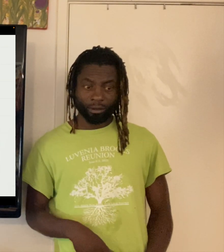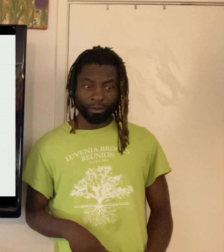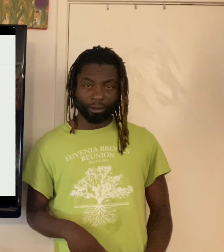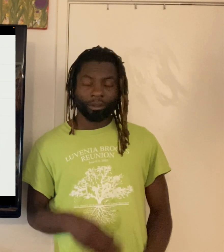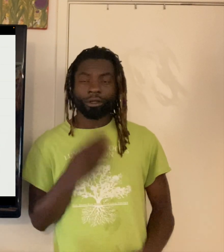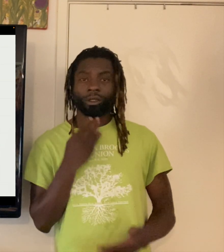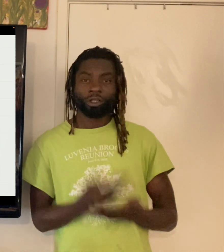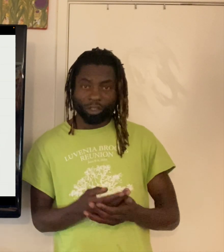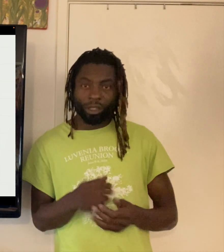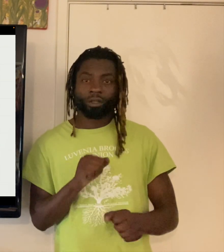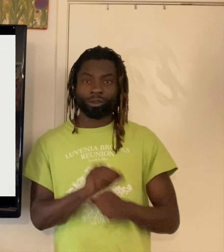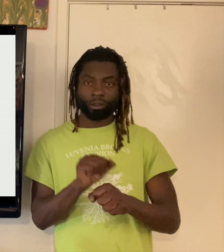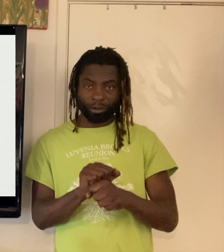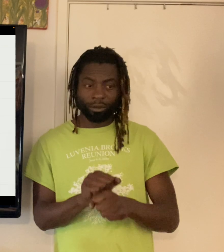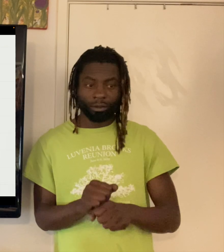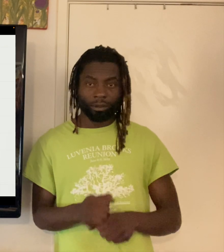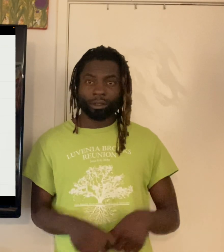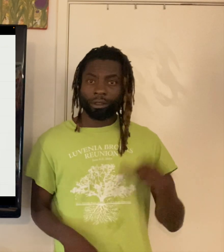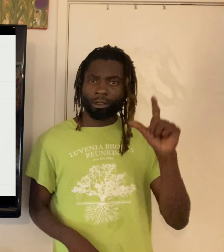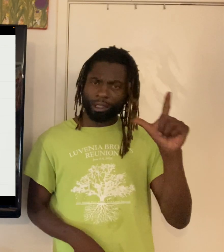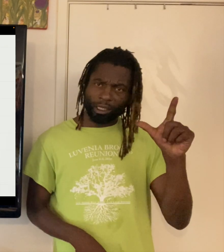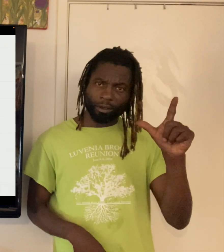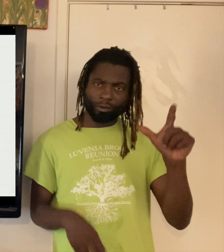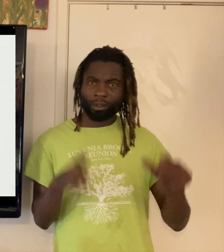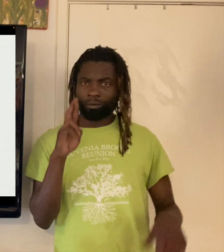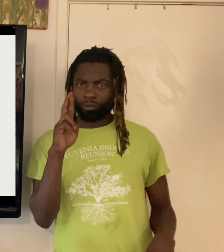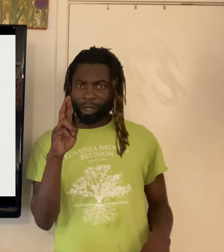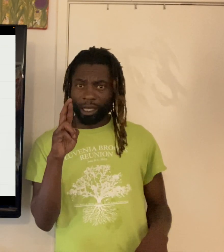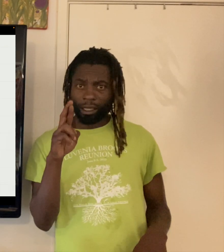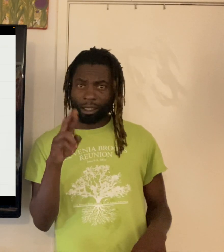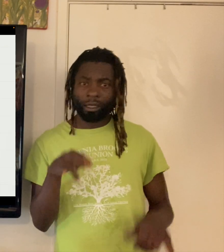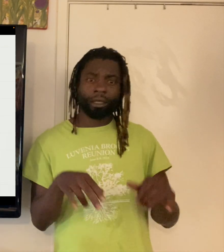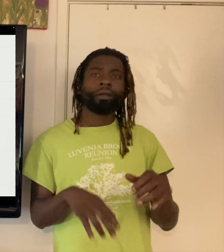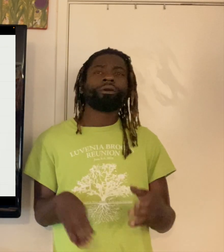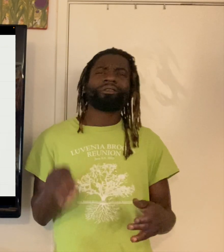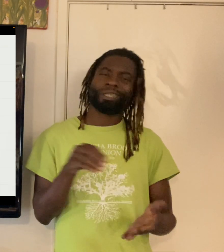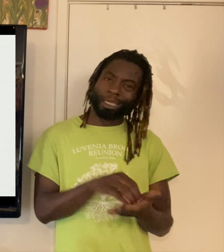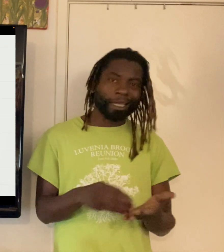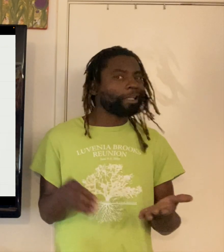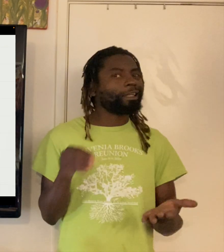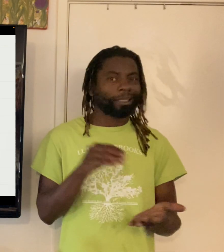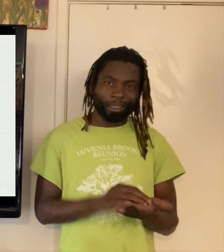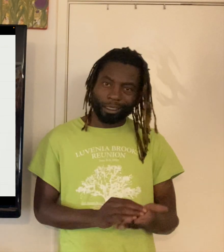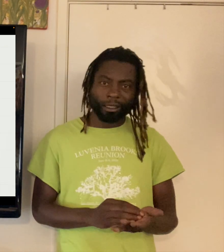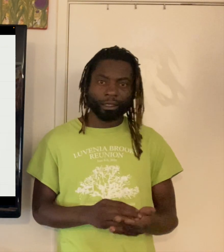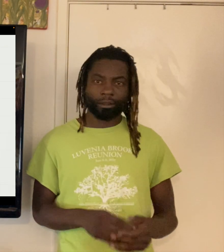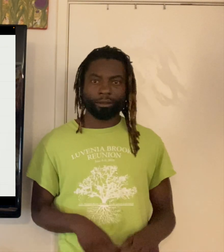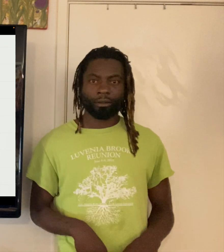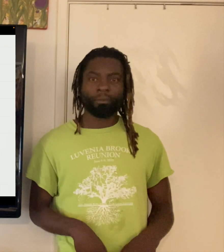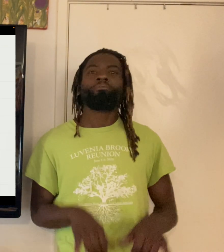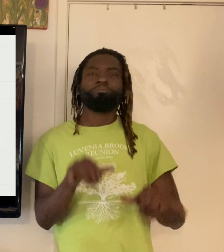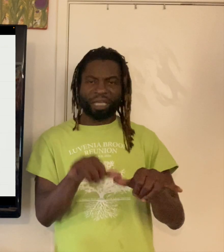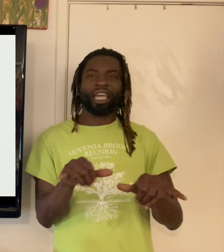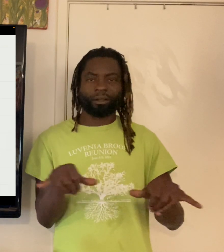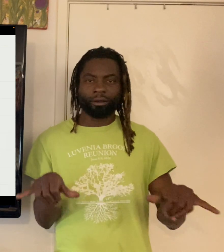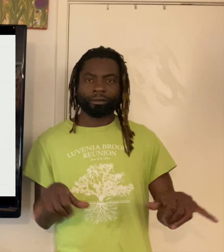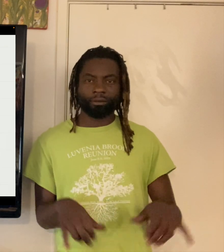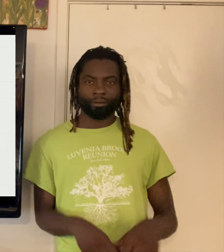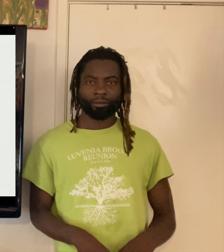right. Good job. Left and right repeat in the same order, so that was a